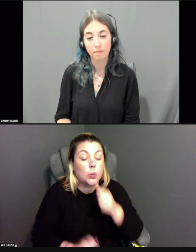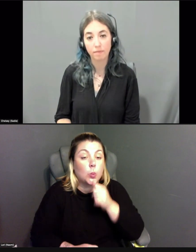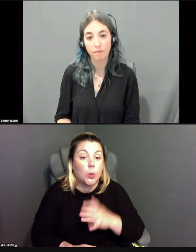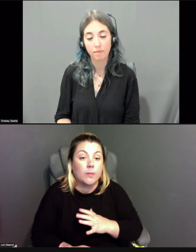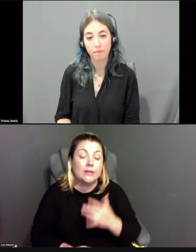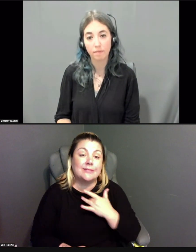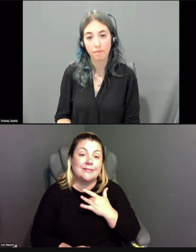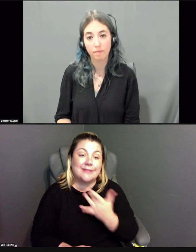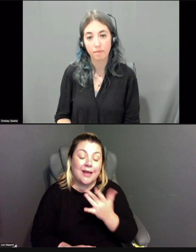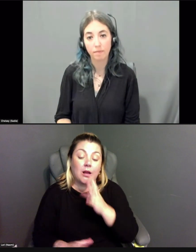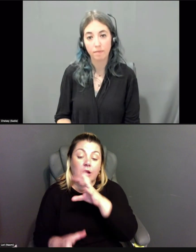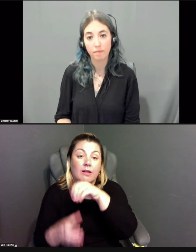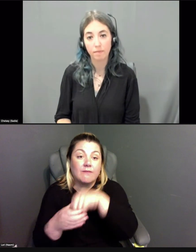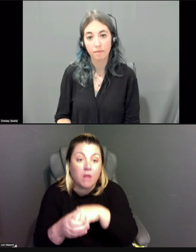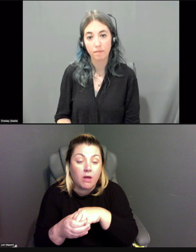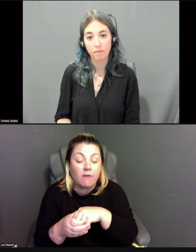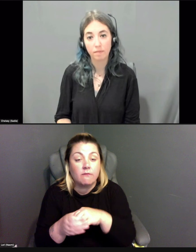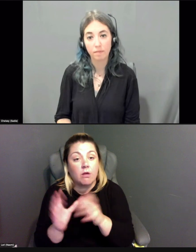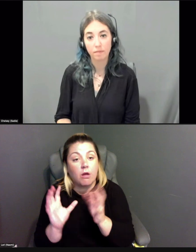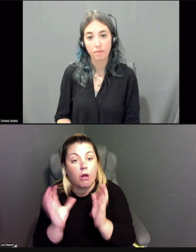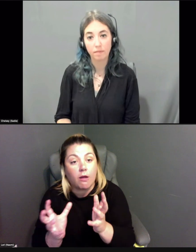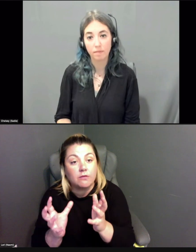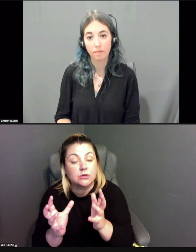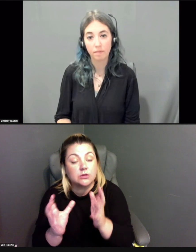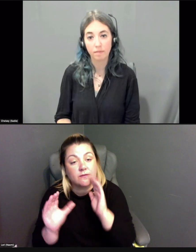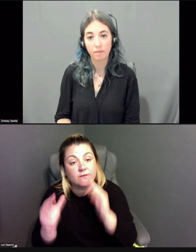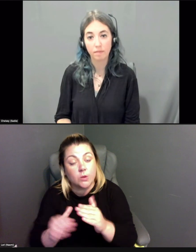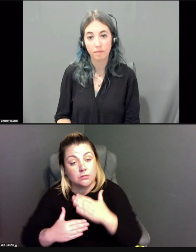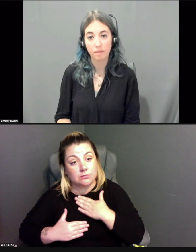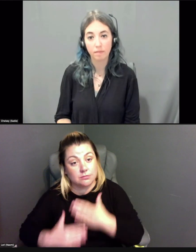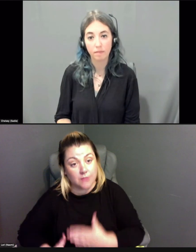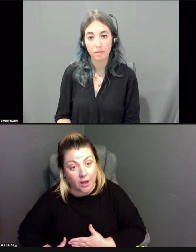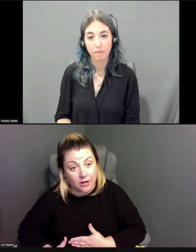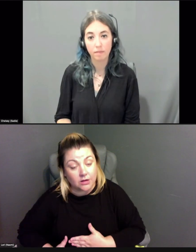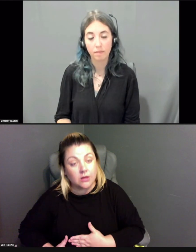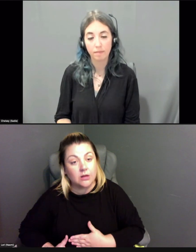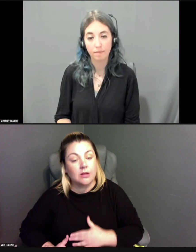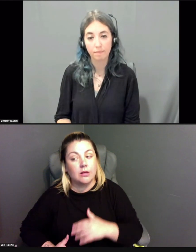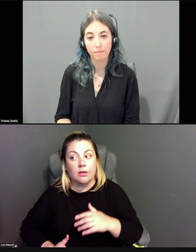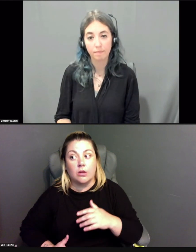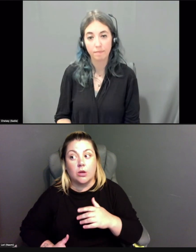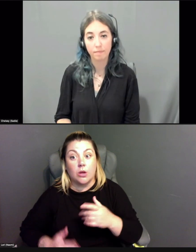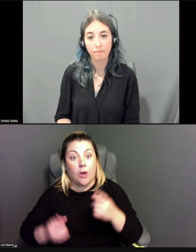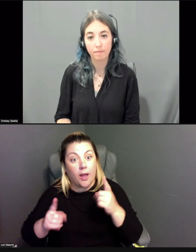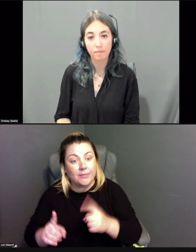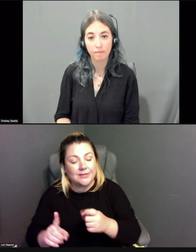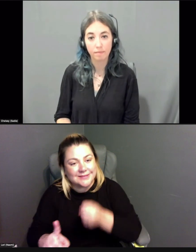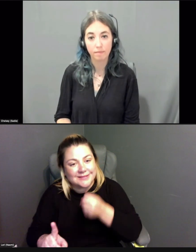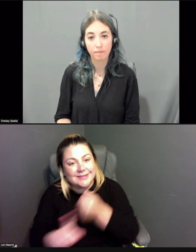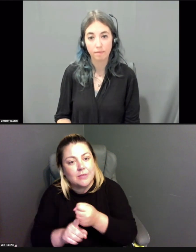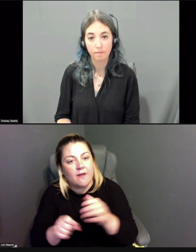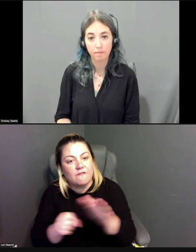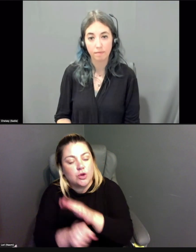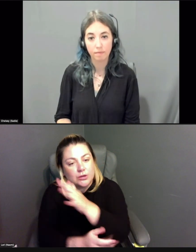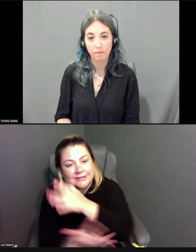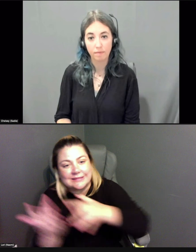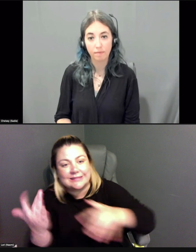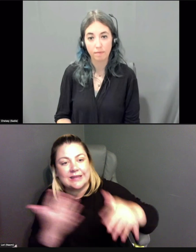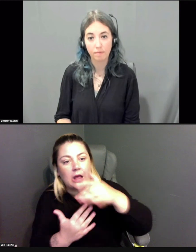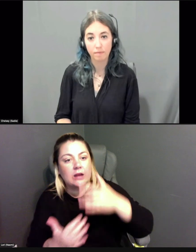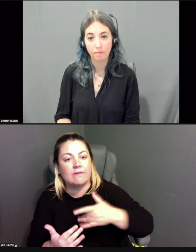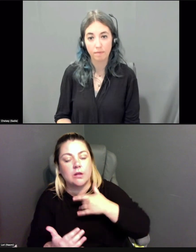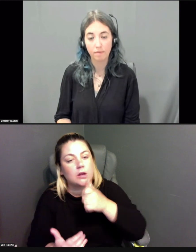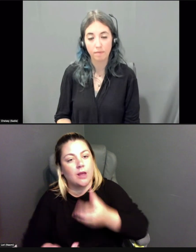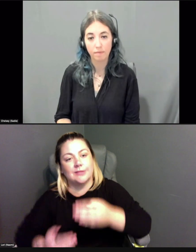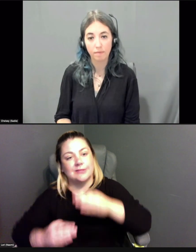participate in so much body talk that it affects us as a society and our like dissatisfaction with our